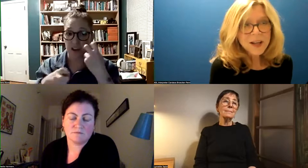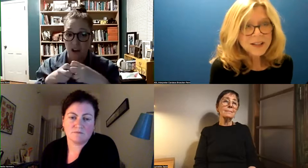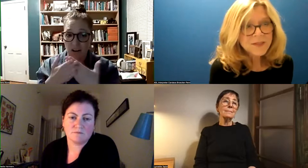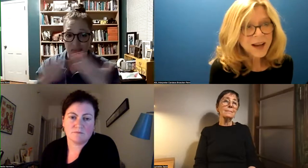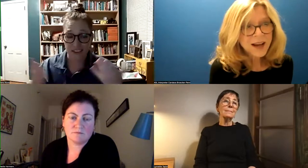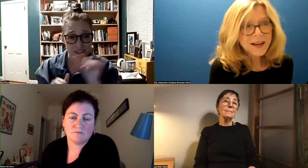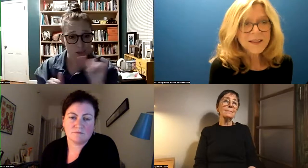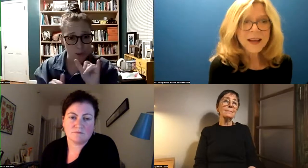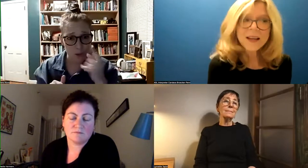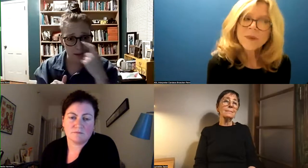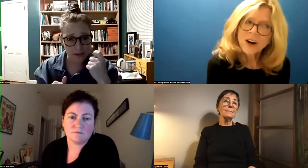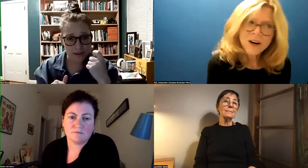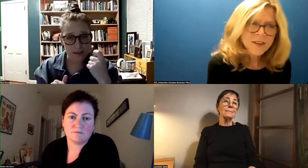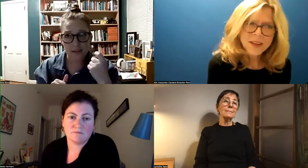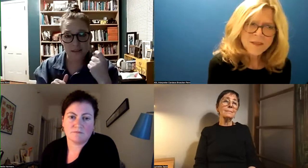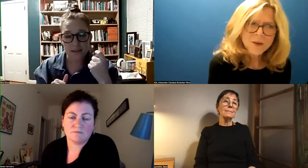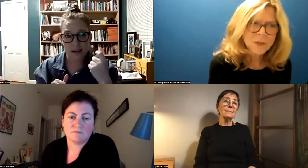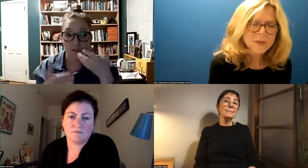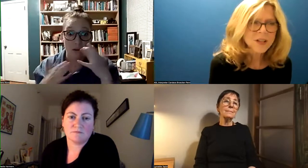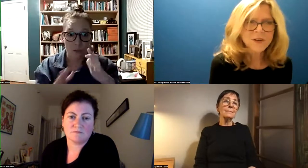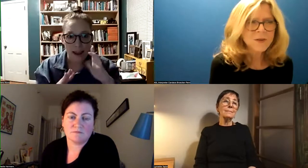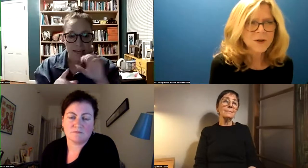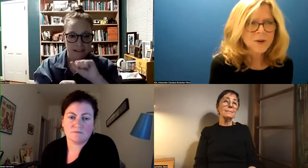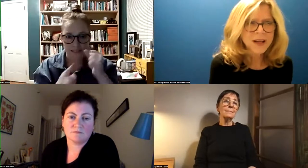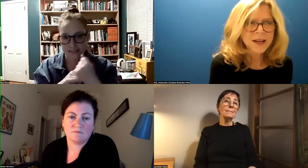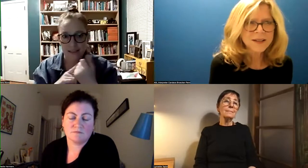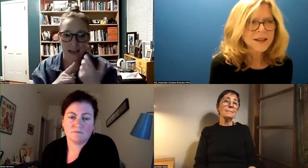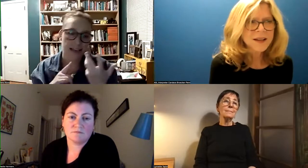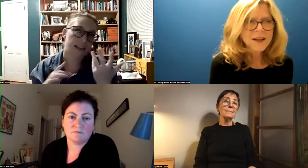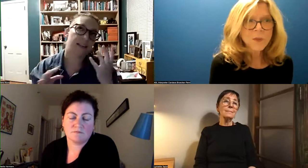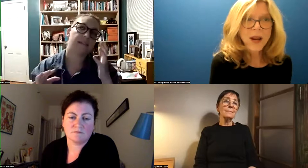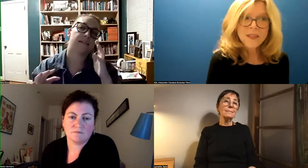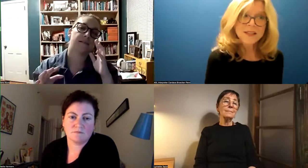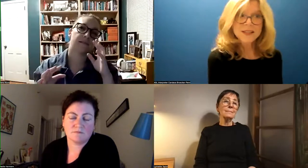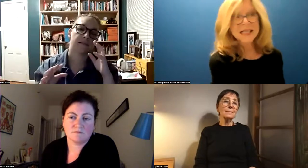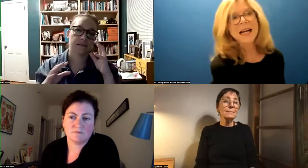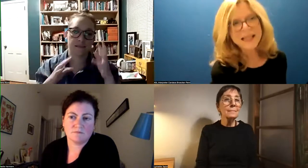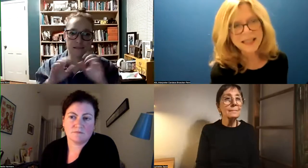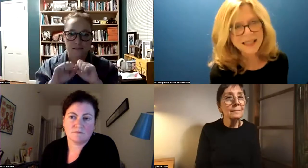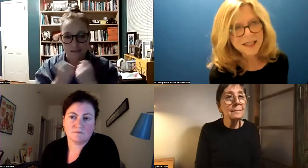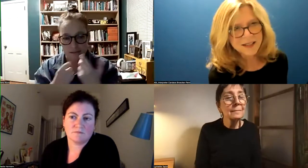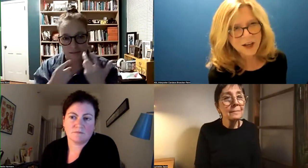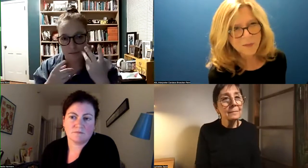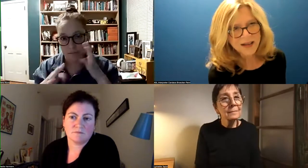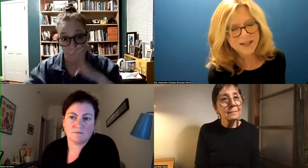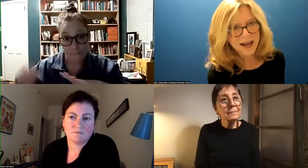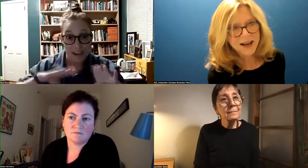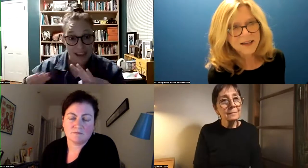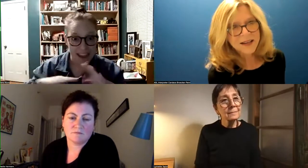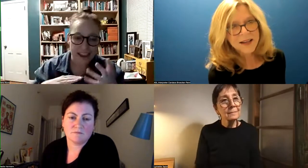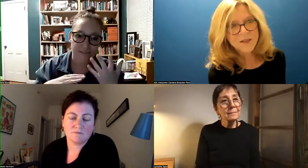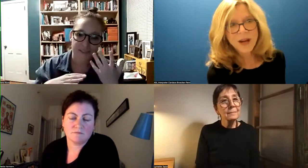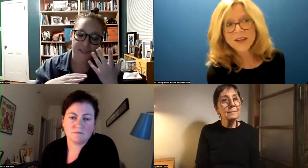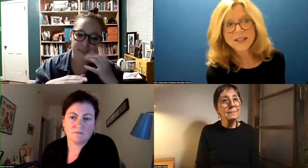And because of that, that can be a hard thing for people to go through. And the way that society, to go back to